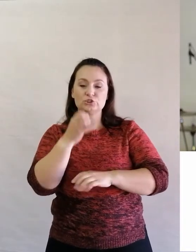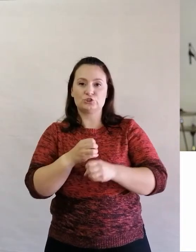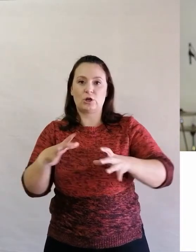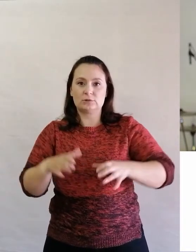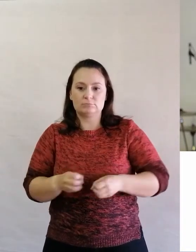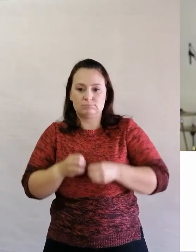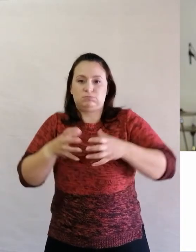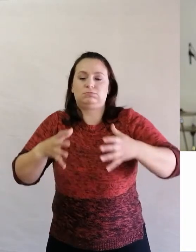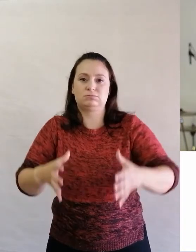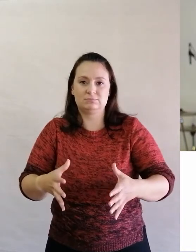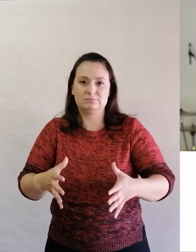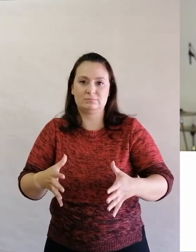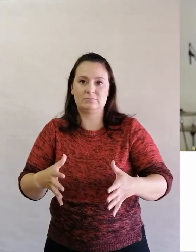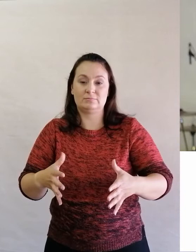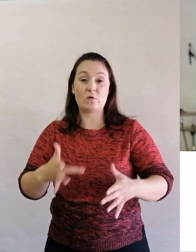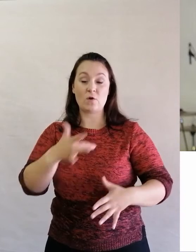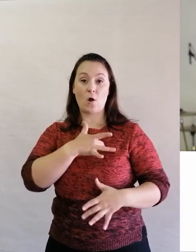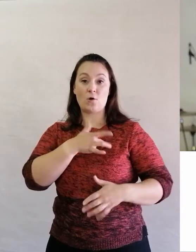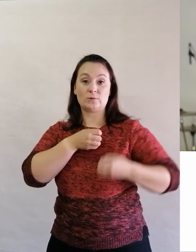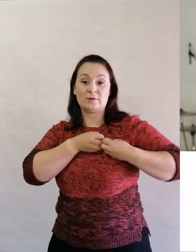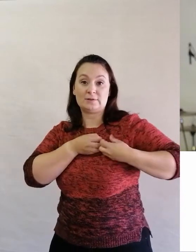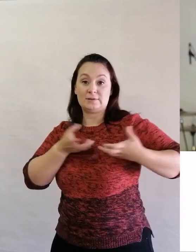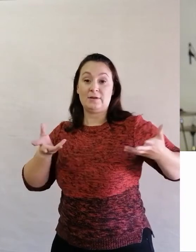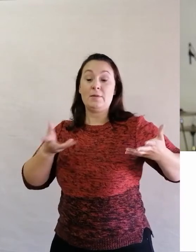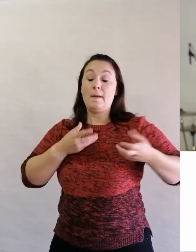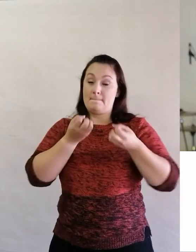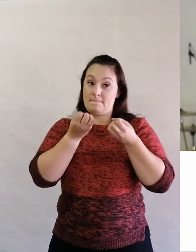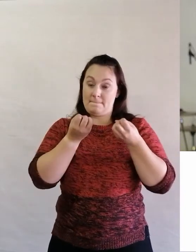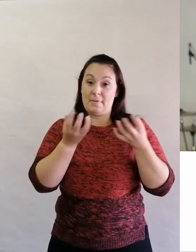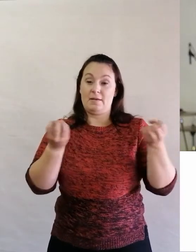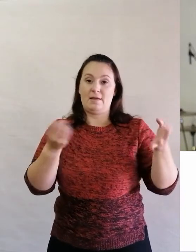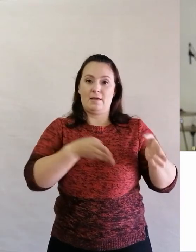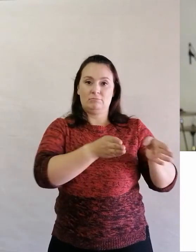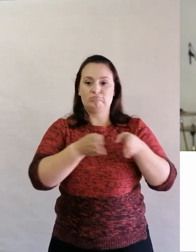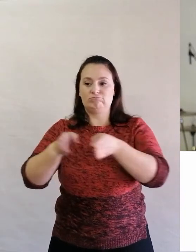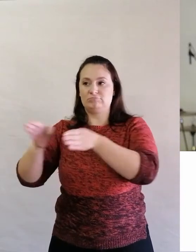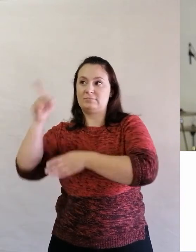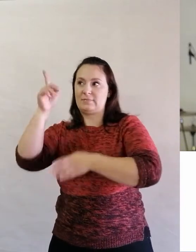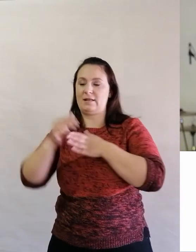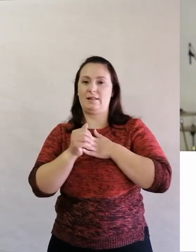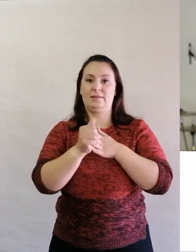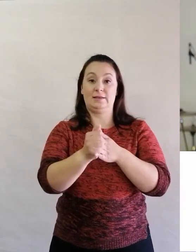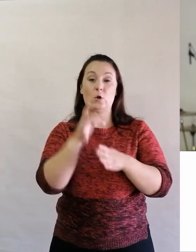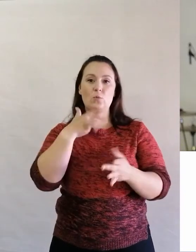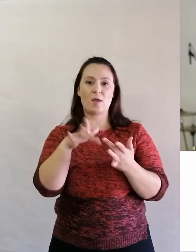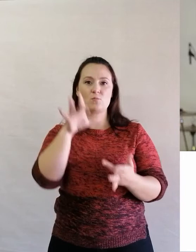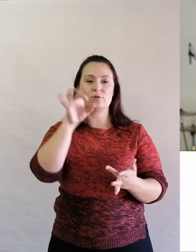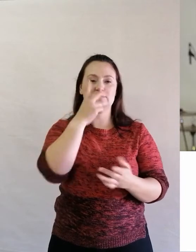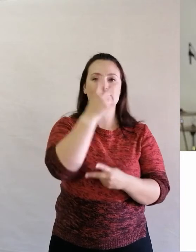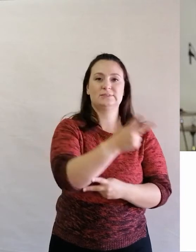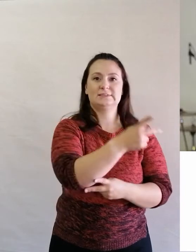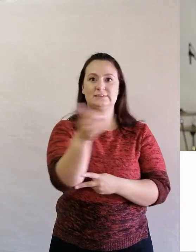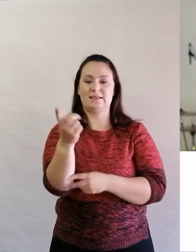You know what? If we were to open our hearts to God, there are going to be many ways in which he's going to lead us, where we would have the privilege of